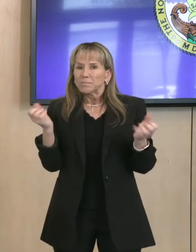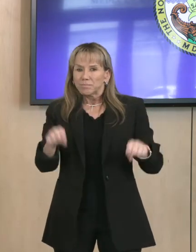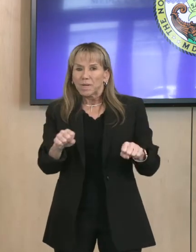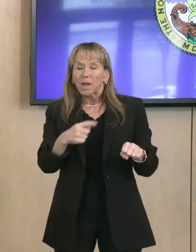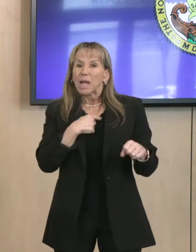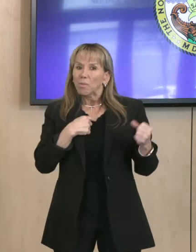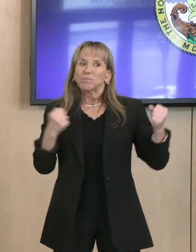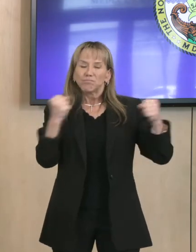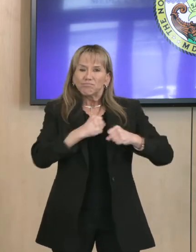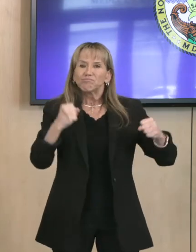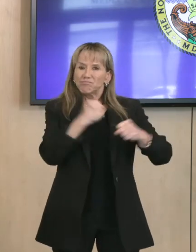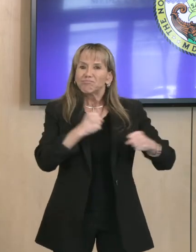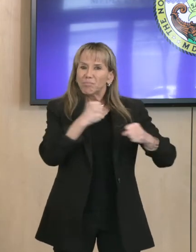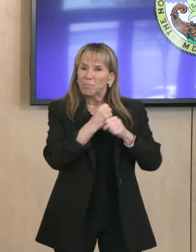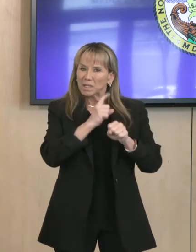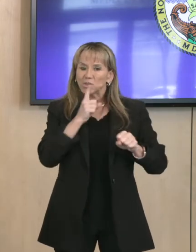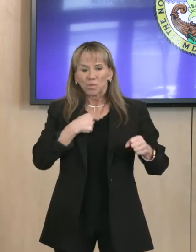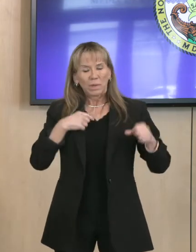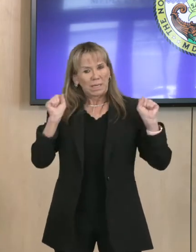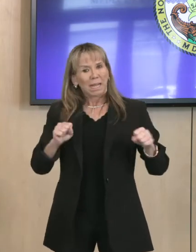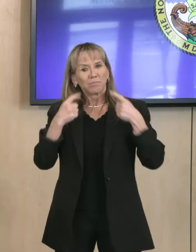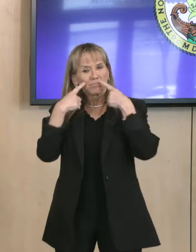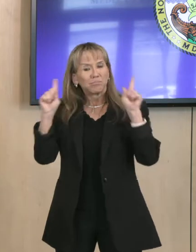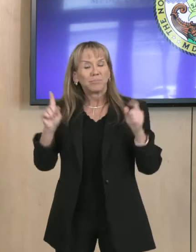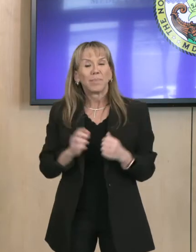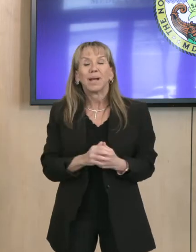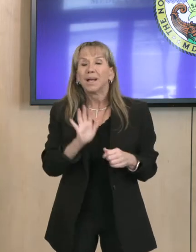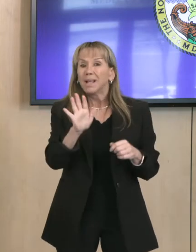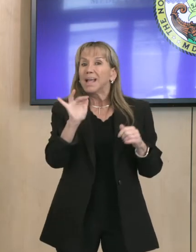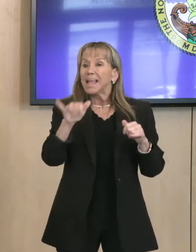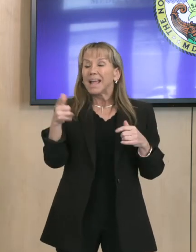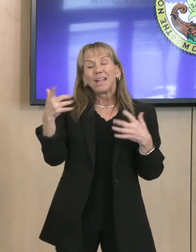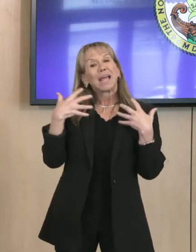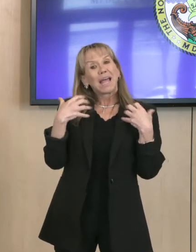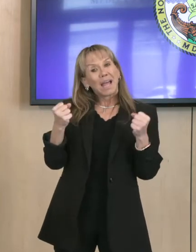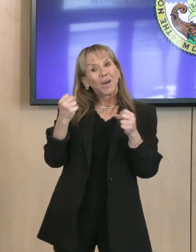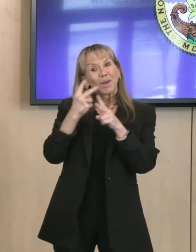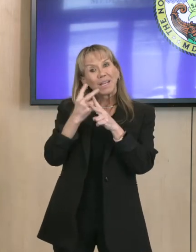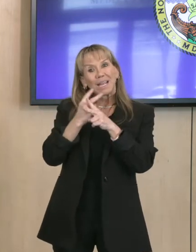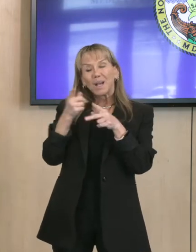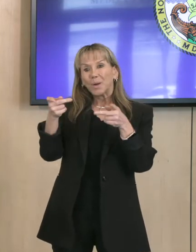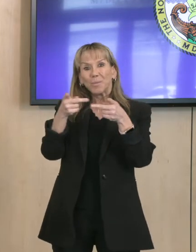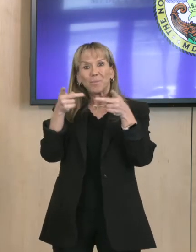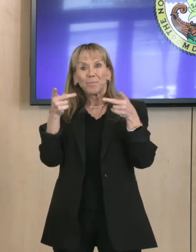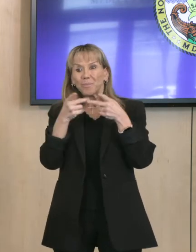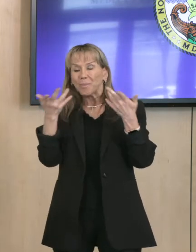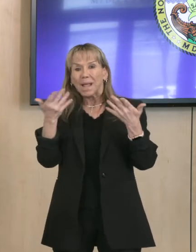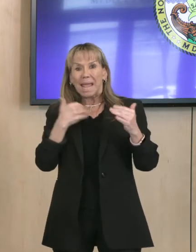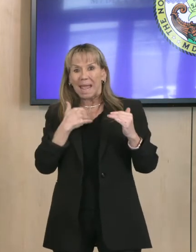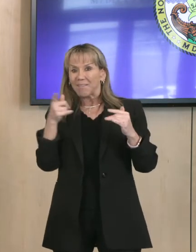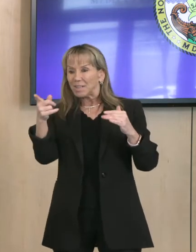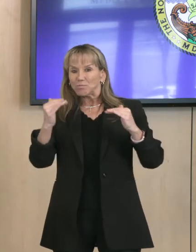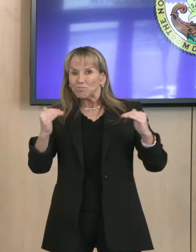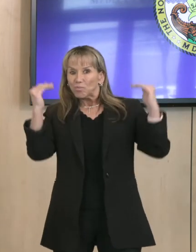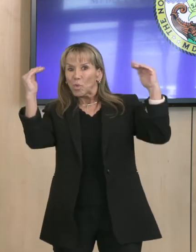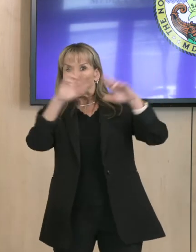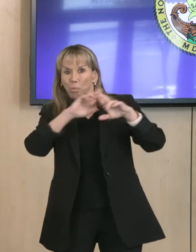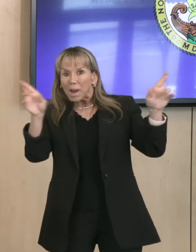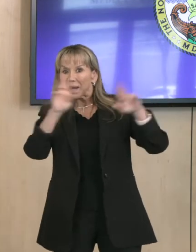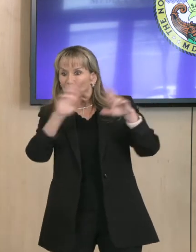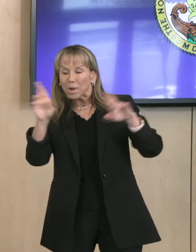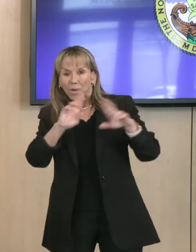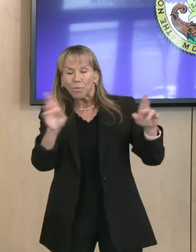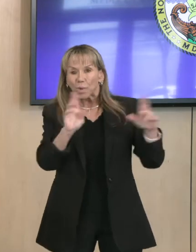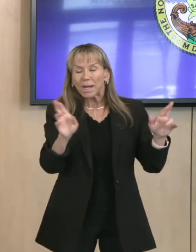hard to do this. It is important to note that raising the bar of healthcare capacity is just not as simple as having a machine or having